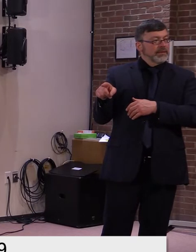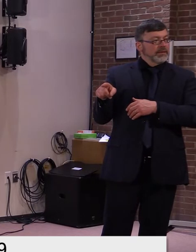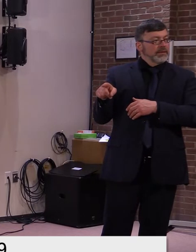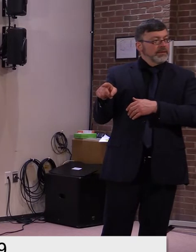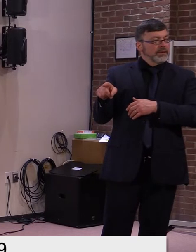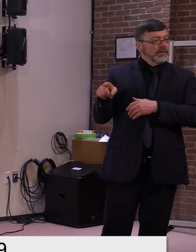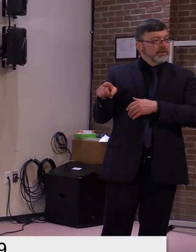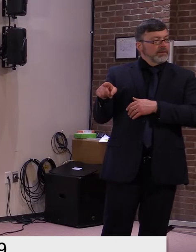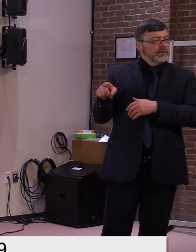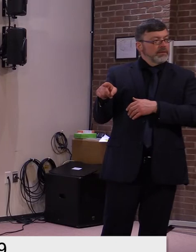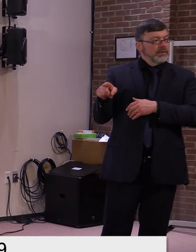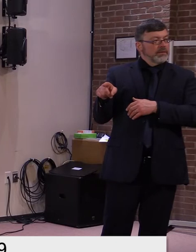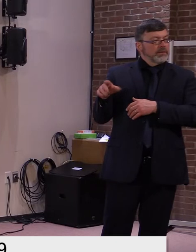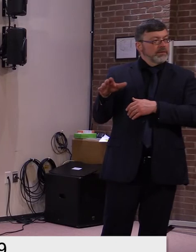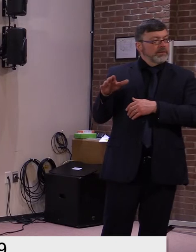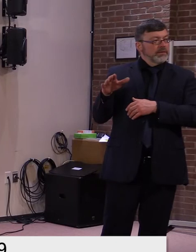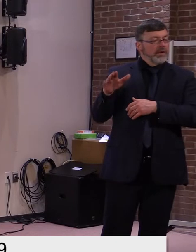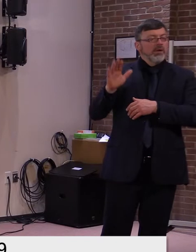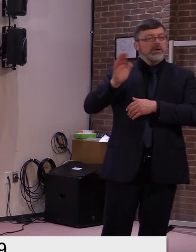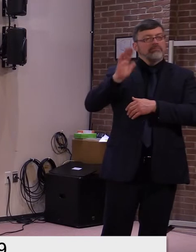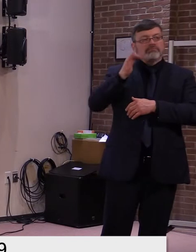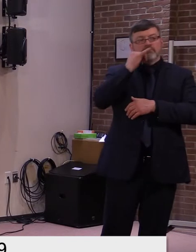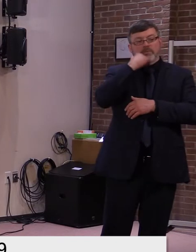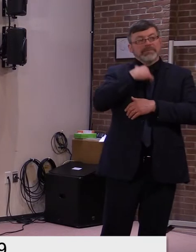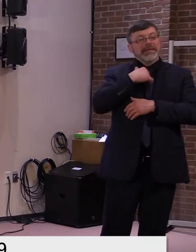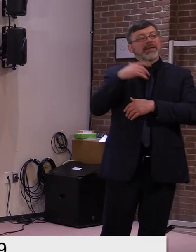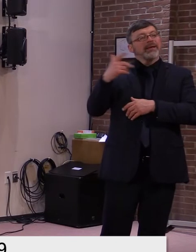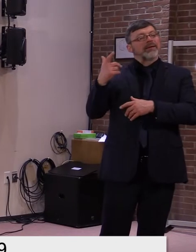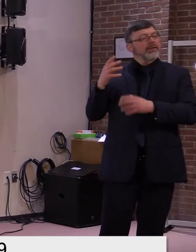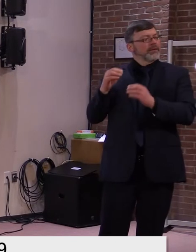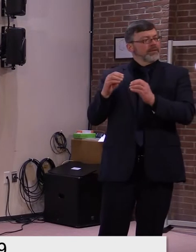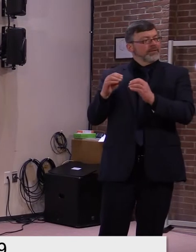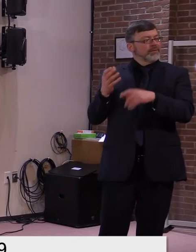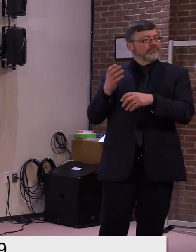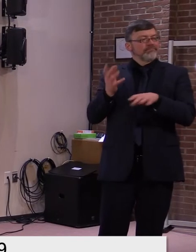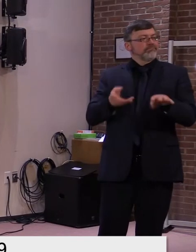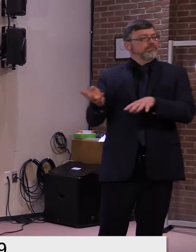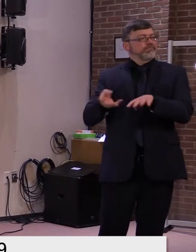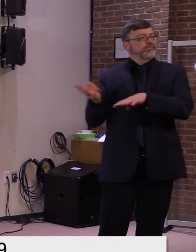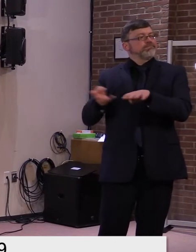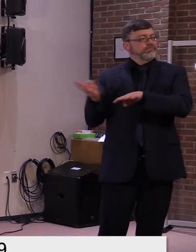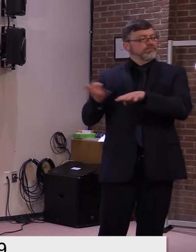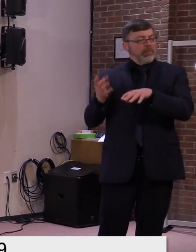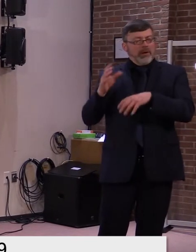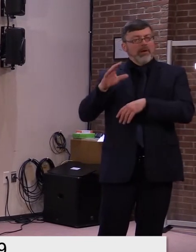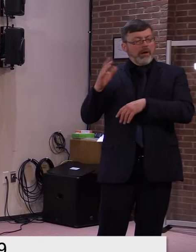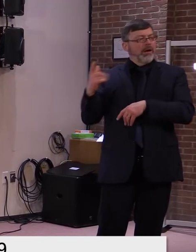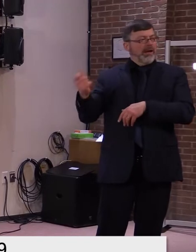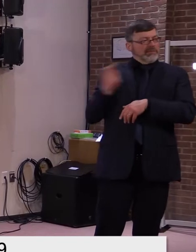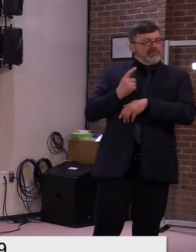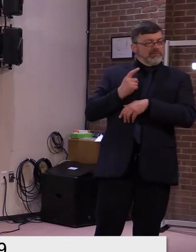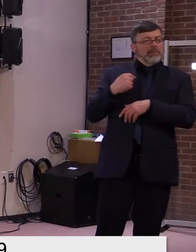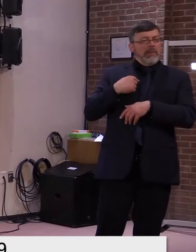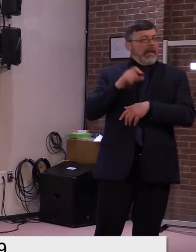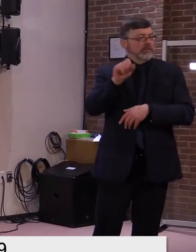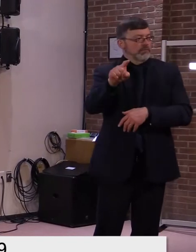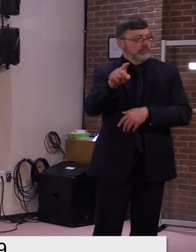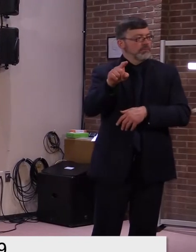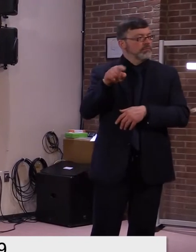asked a pretty good question. They were saying they are diligently following the most recent return to work